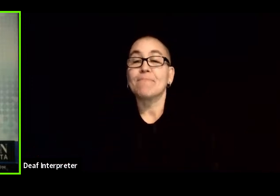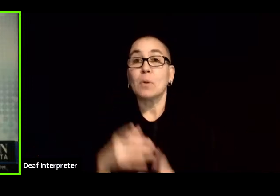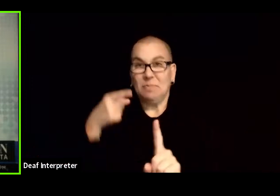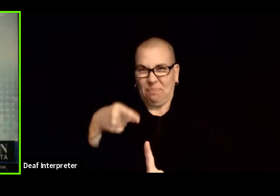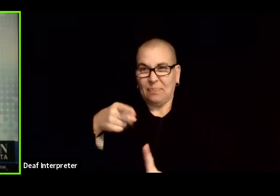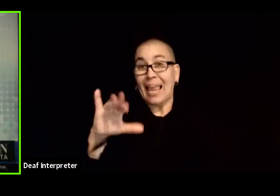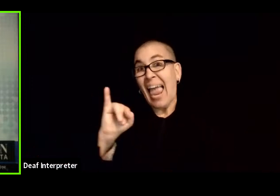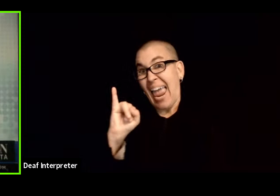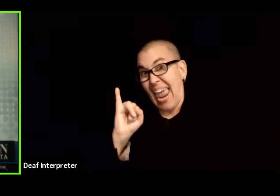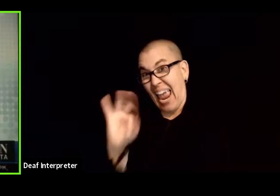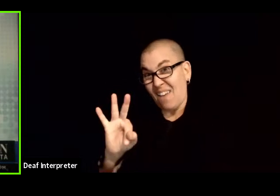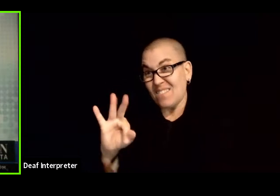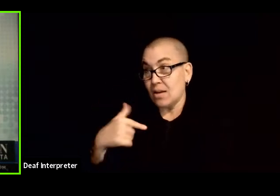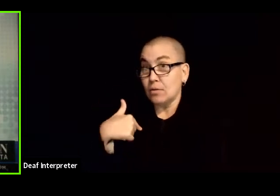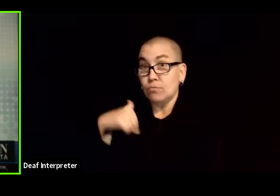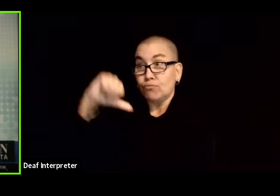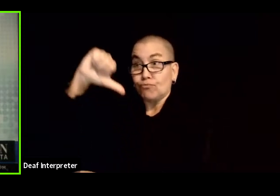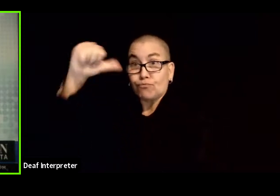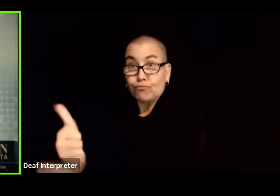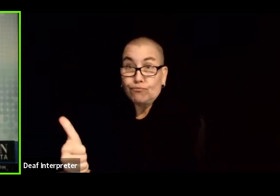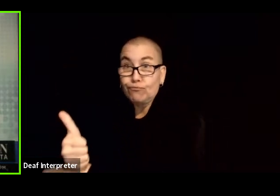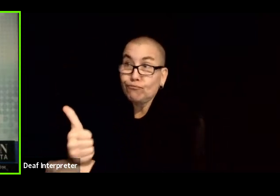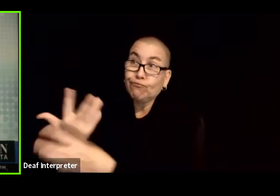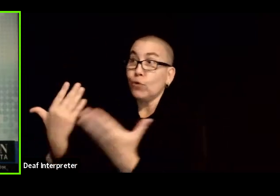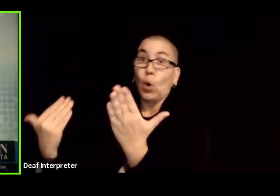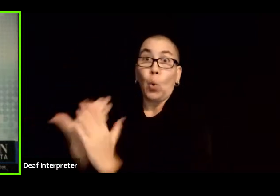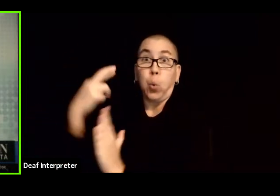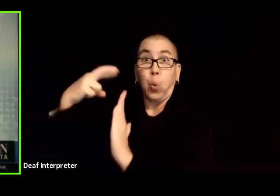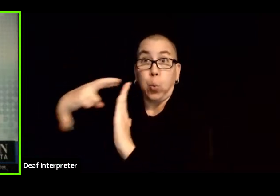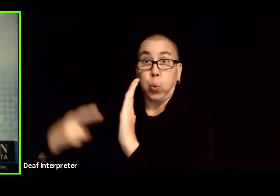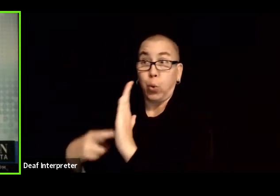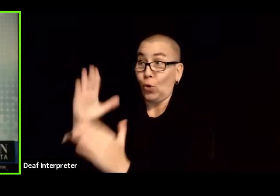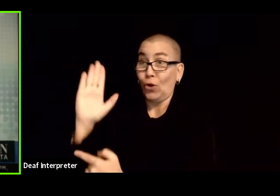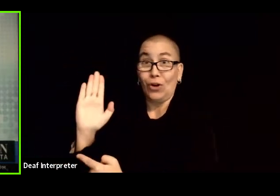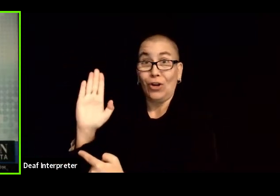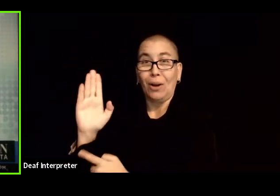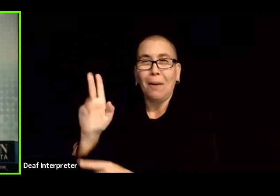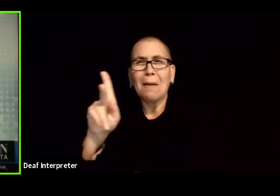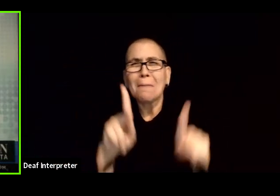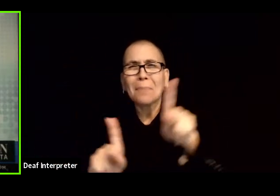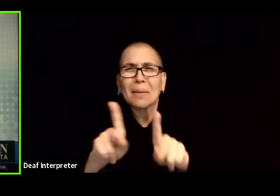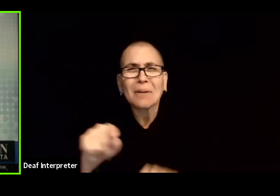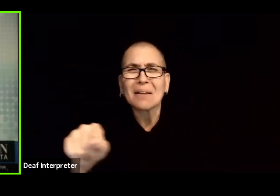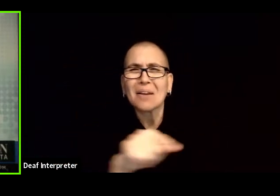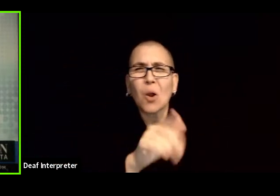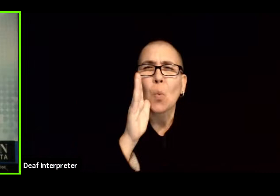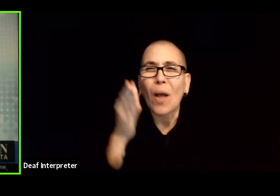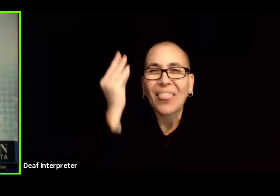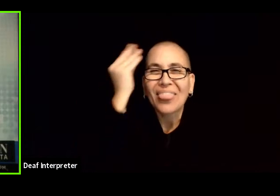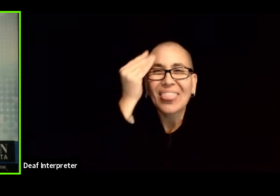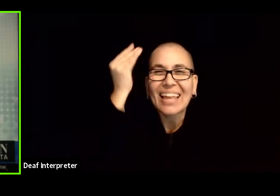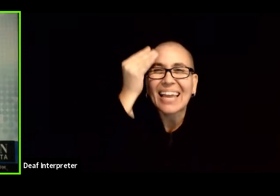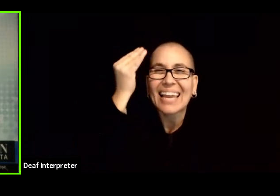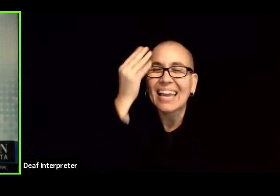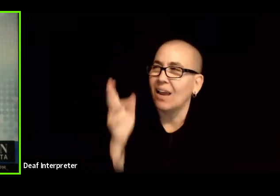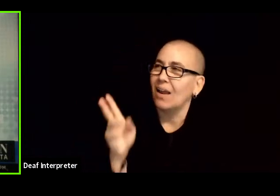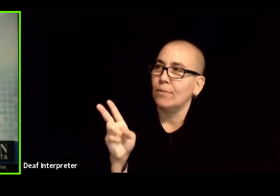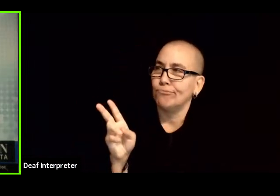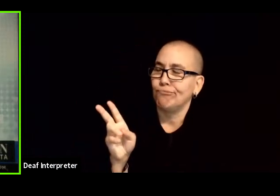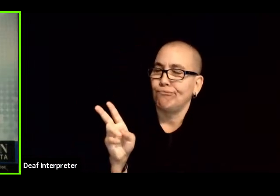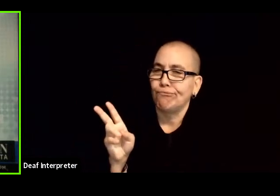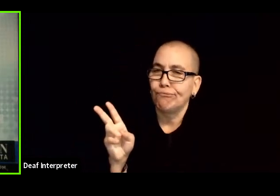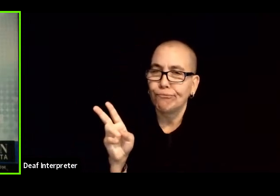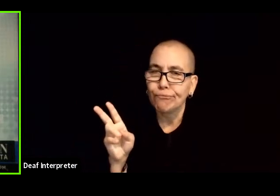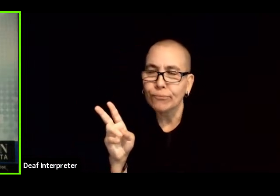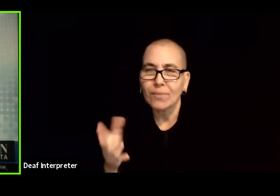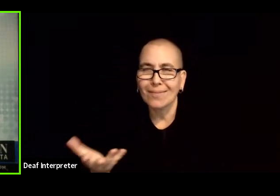need to be continually refreshed with what we learn, and we're sharing data all the time with folks